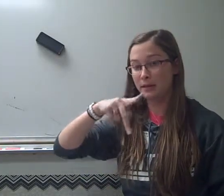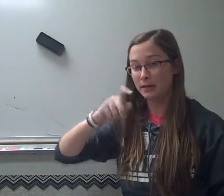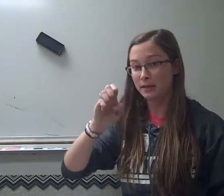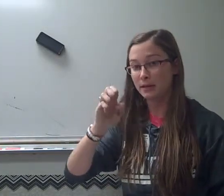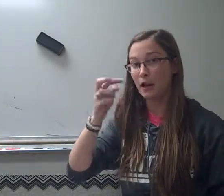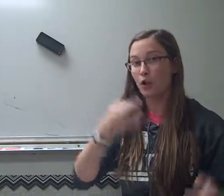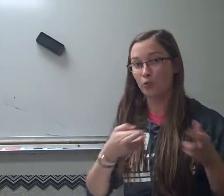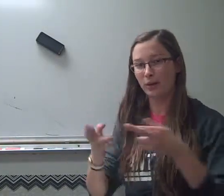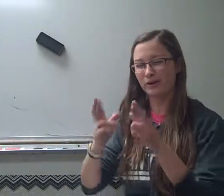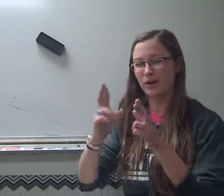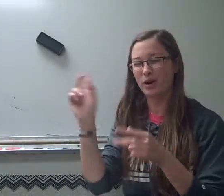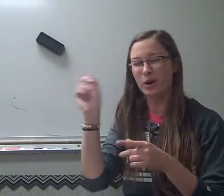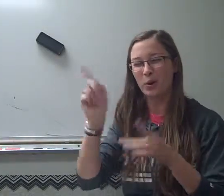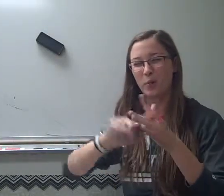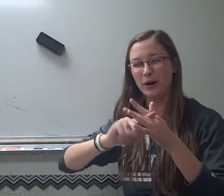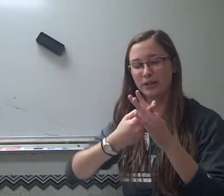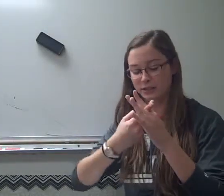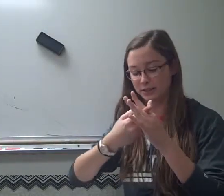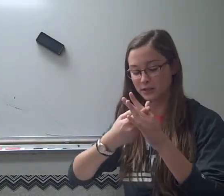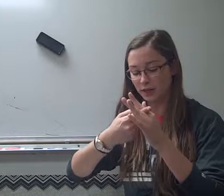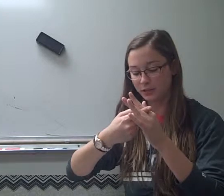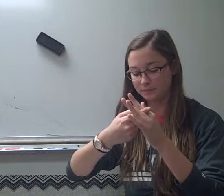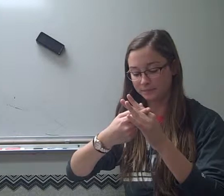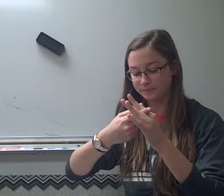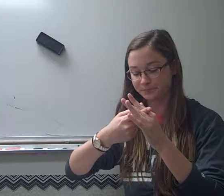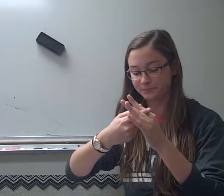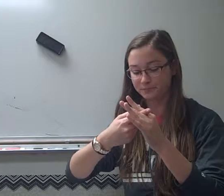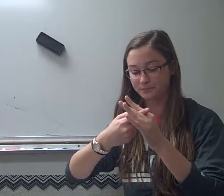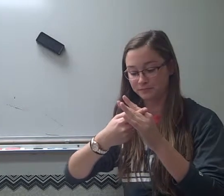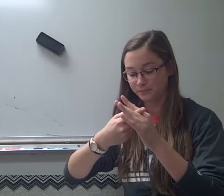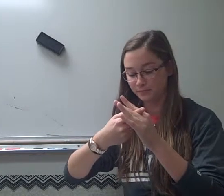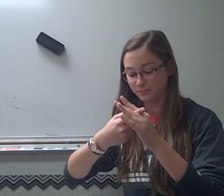Mississippi River, where does it start?